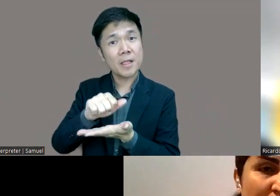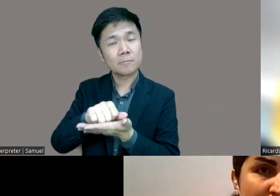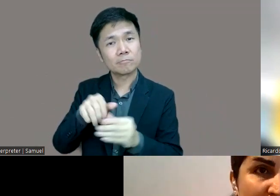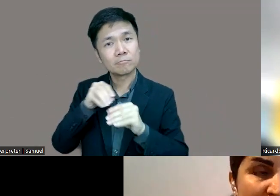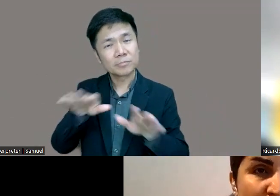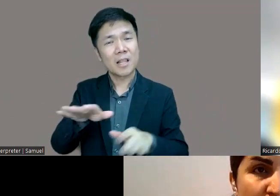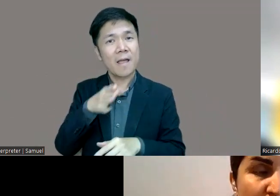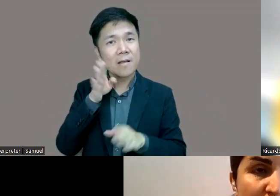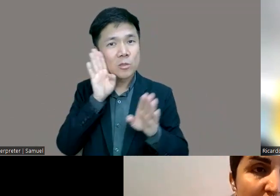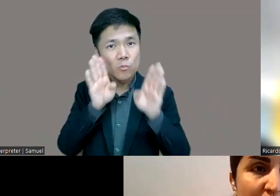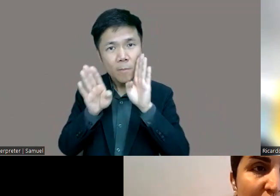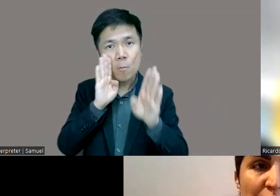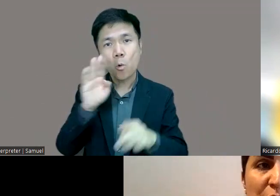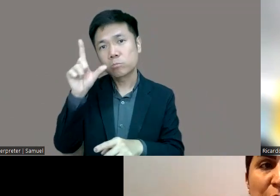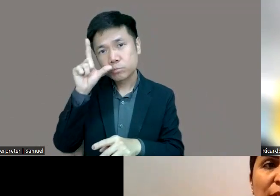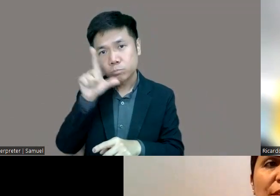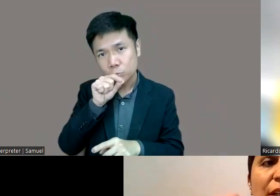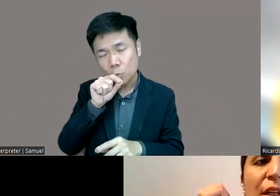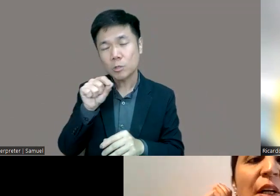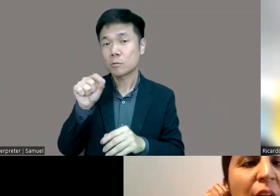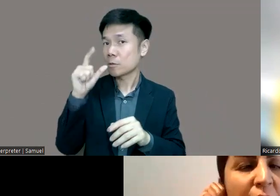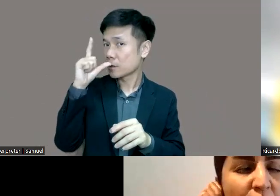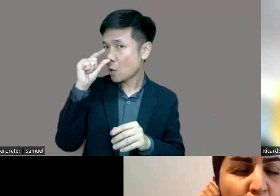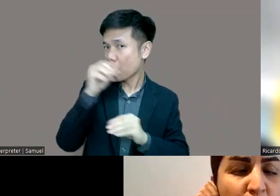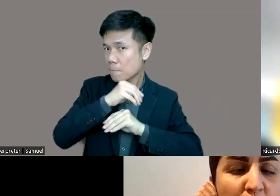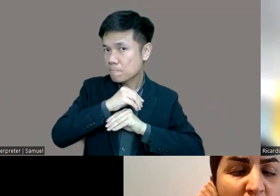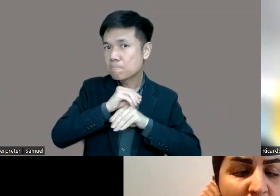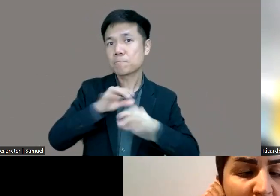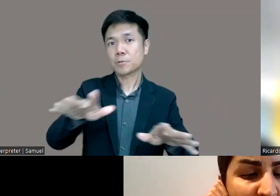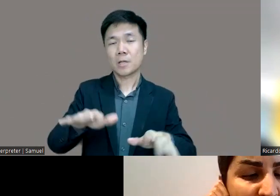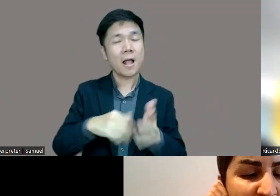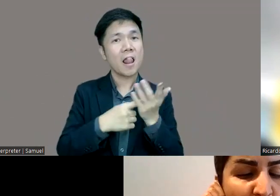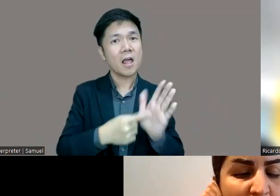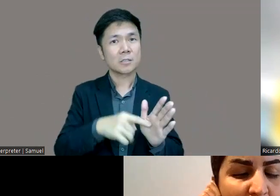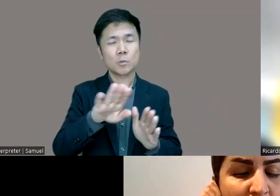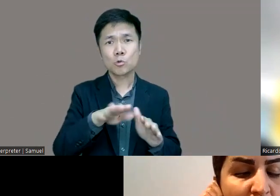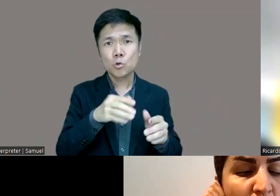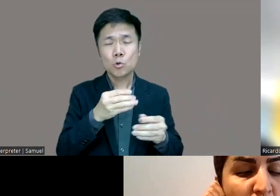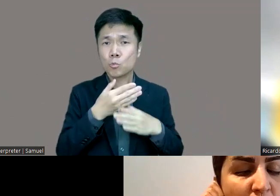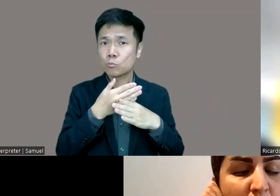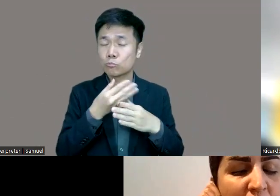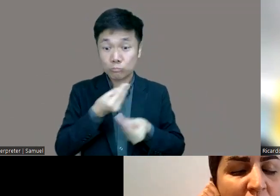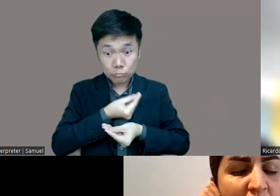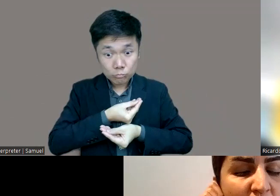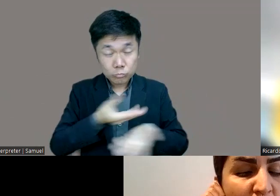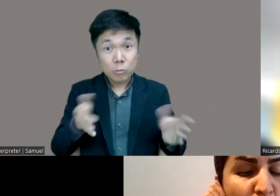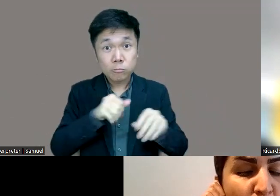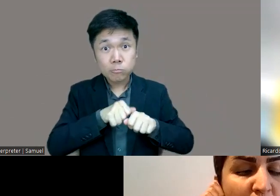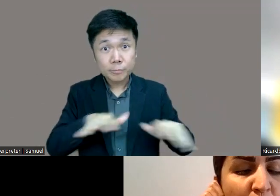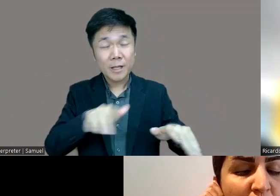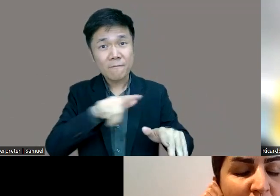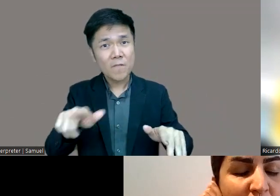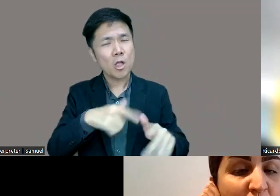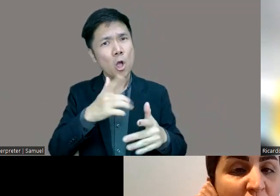assume that, like, when if you are sharing this kind of request in a social media campaign or publishing a kind of